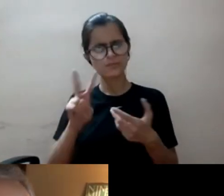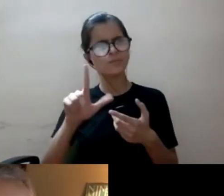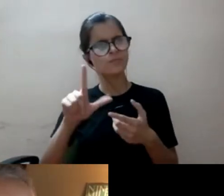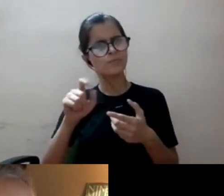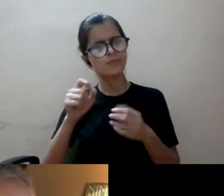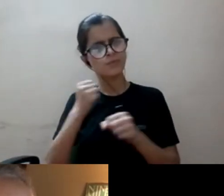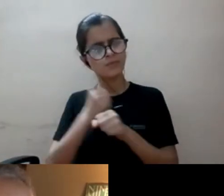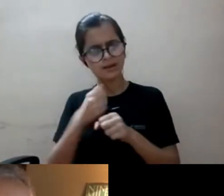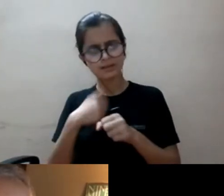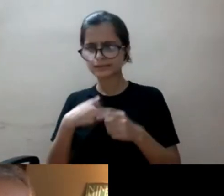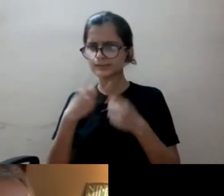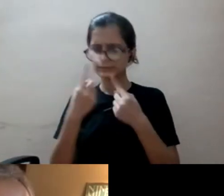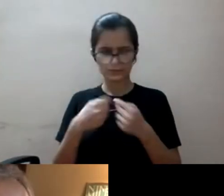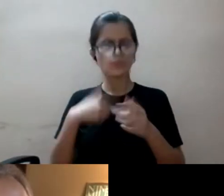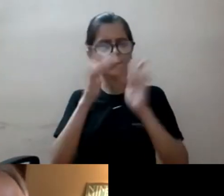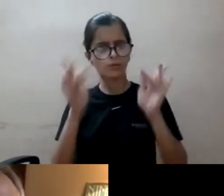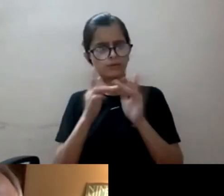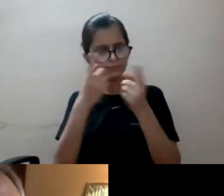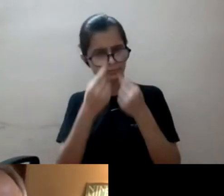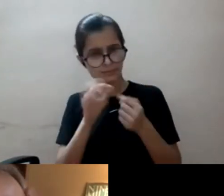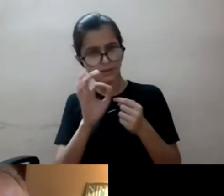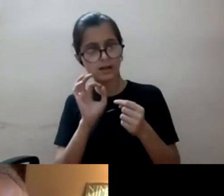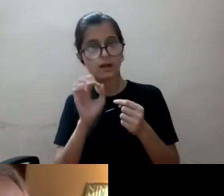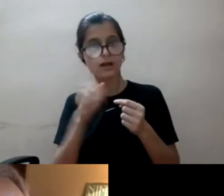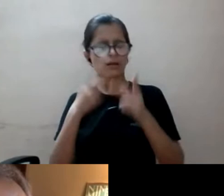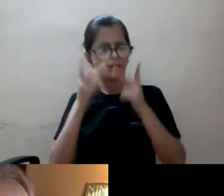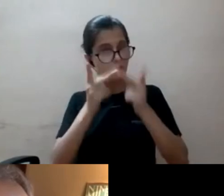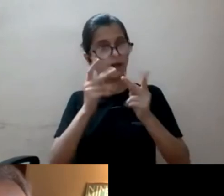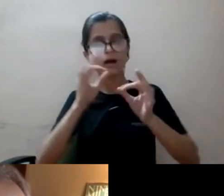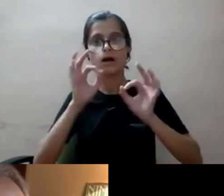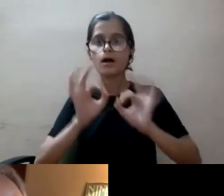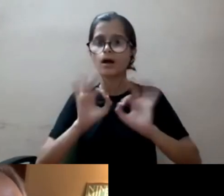checked online, and sure enough, he has a lovely blog going there.